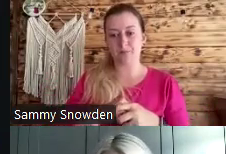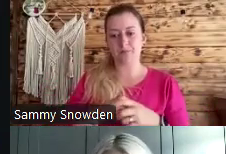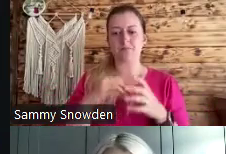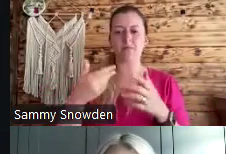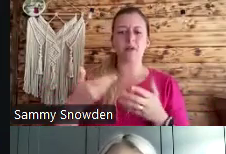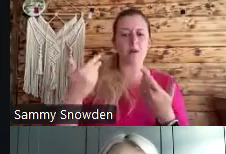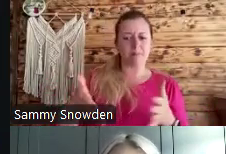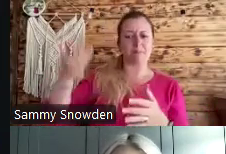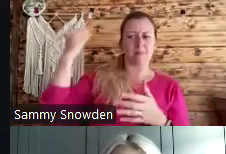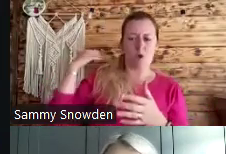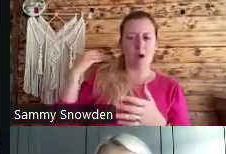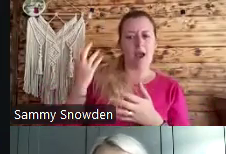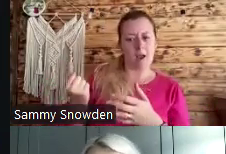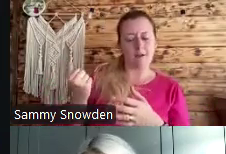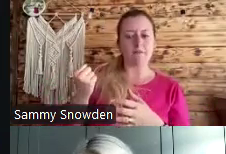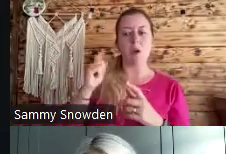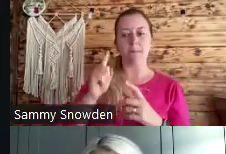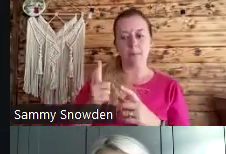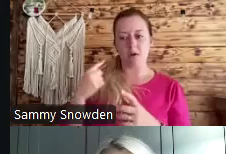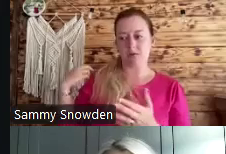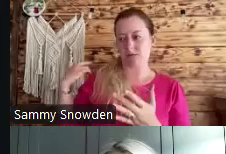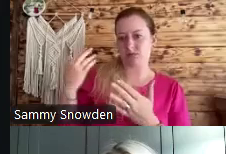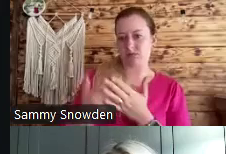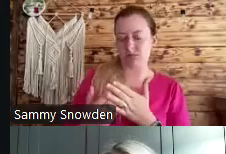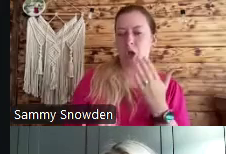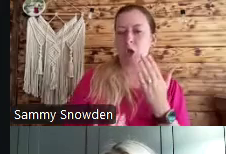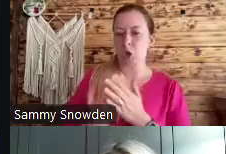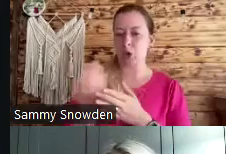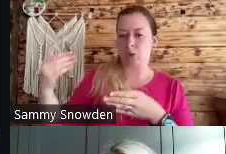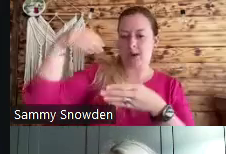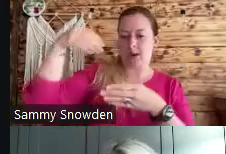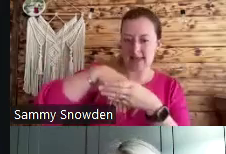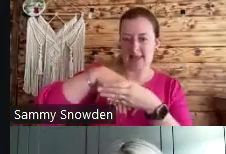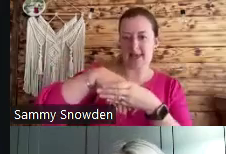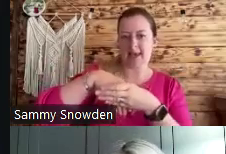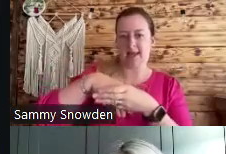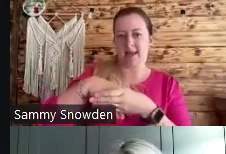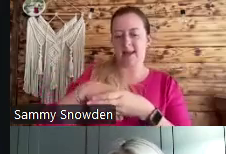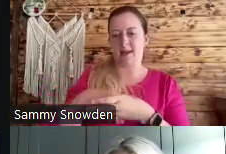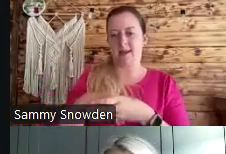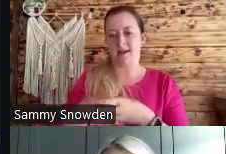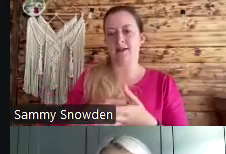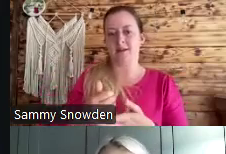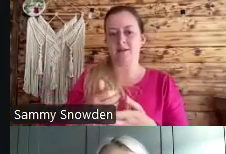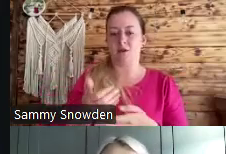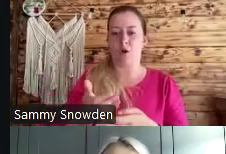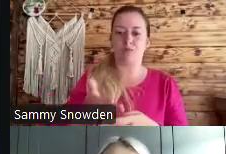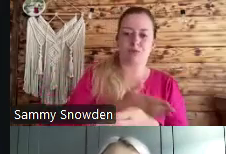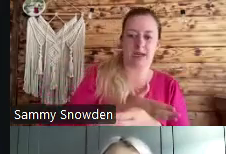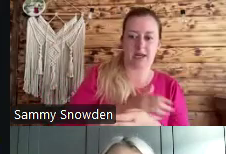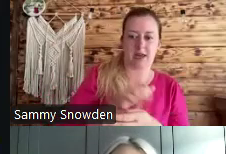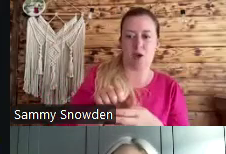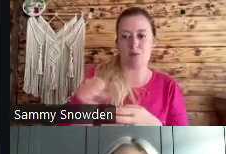a lot more strains of pre, pro, and postbiotics, and I'm excited to also share about this one.